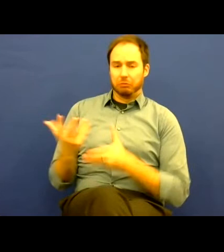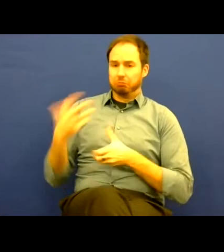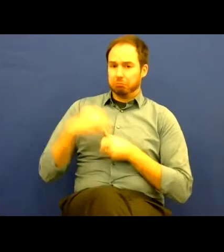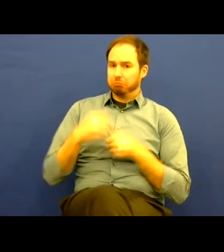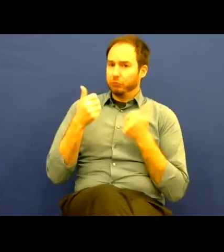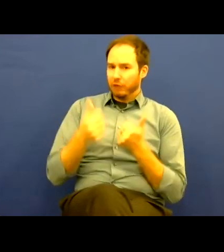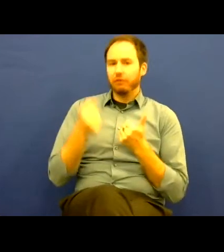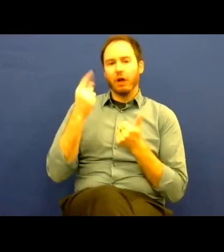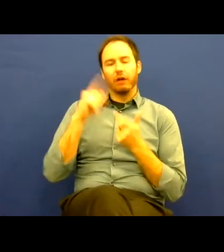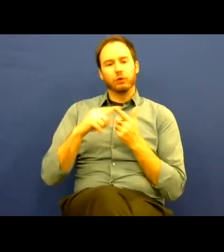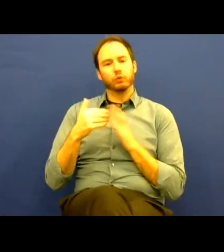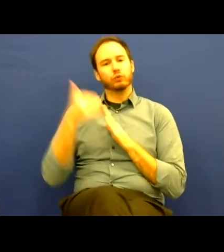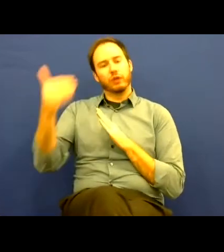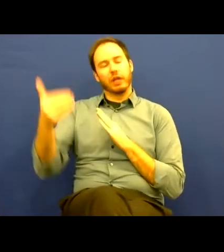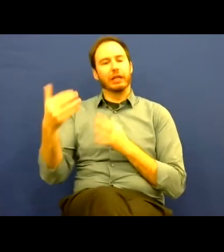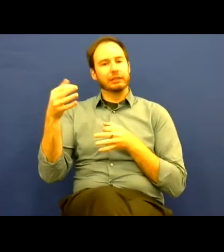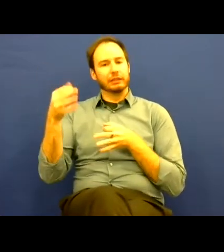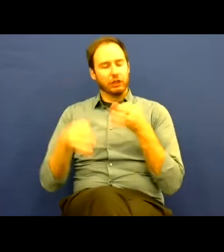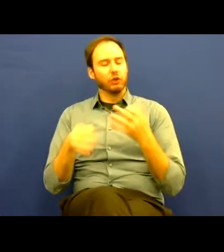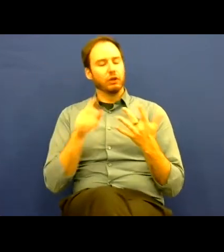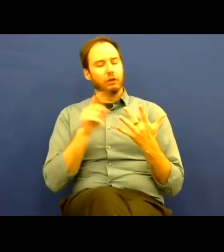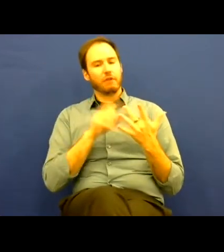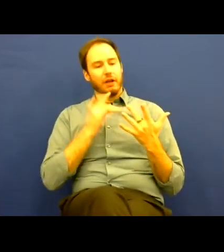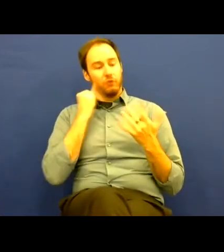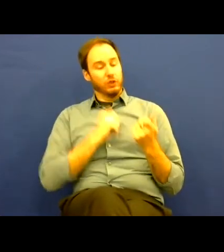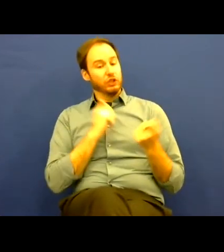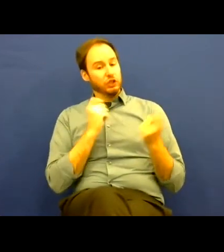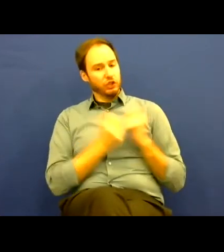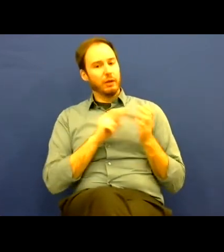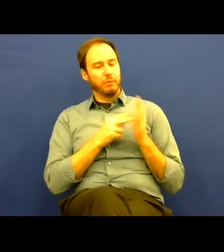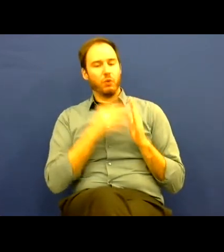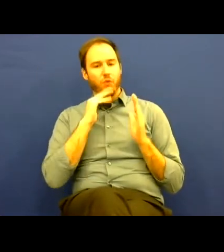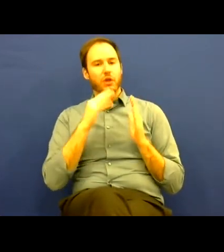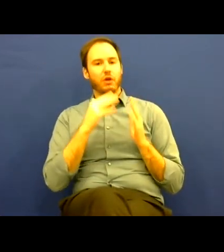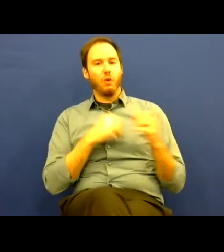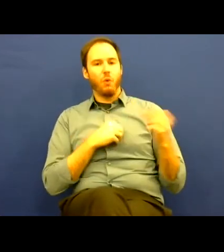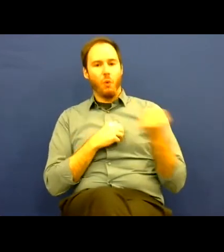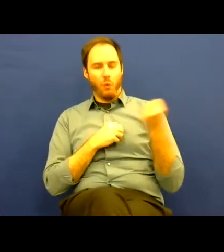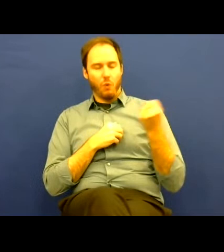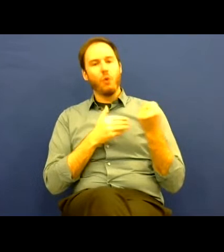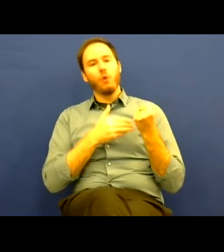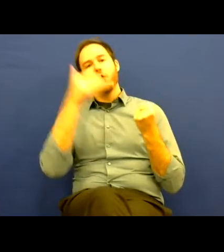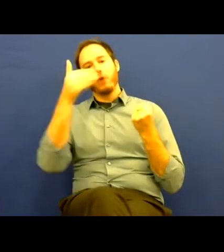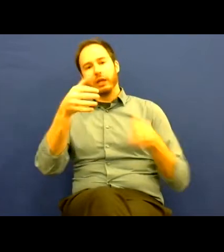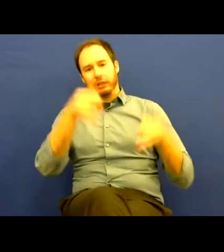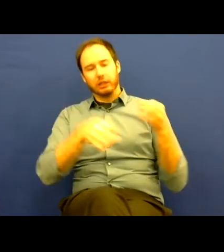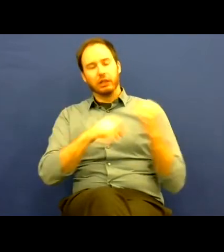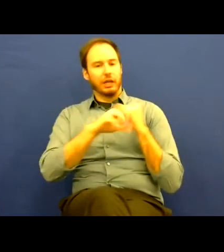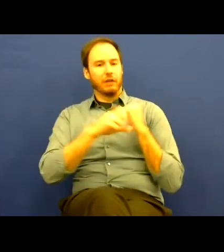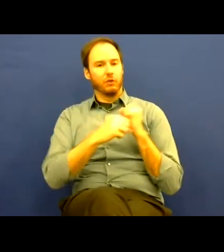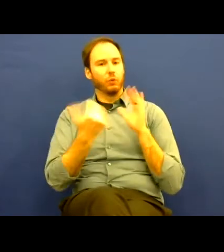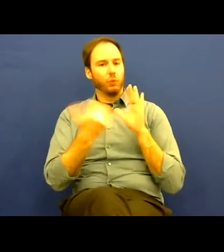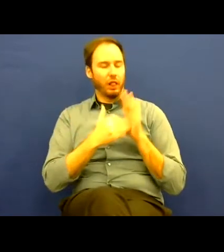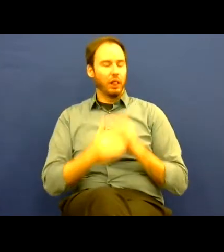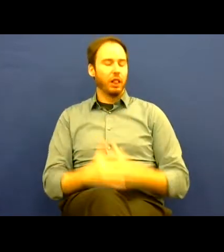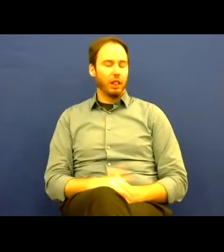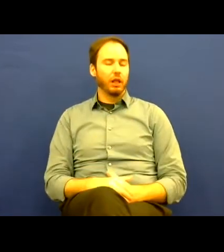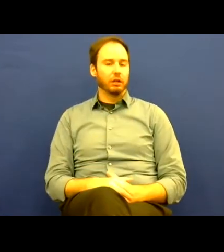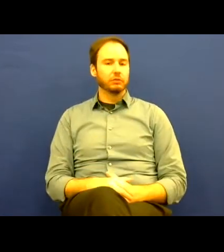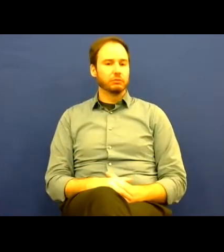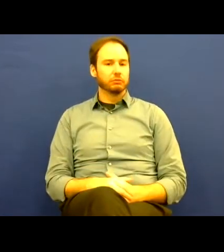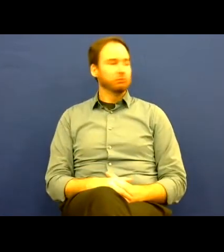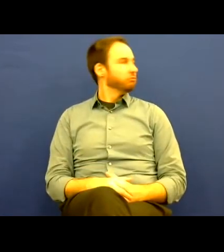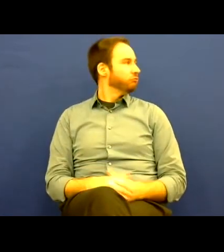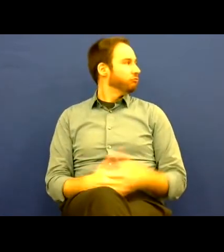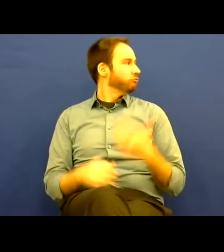yeah, right. So if we're changing it, we would re-advertise. Okay. Yeah, absolutely. That's just my first shot. Yep. I